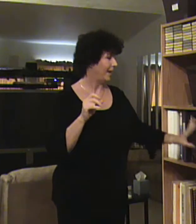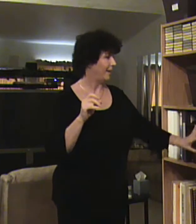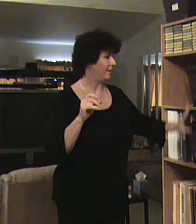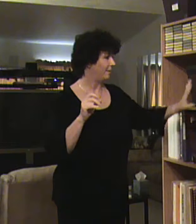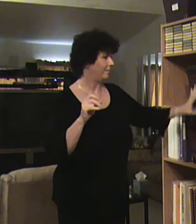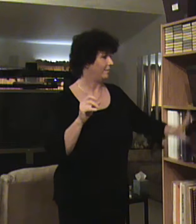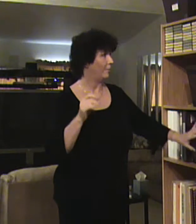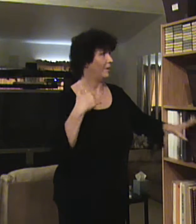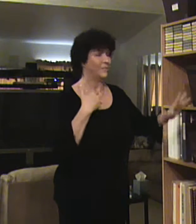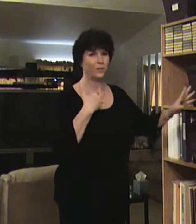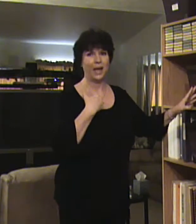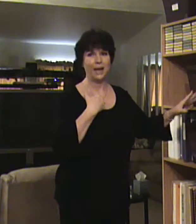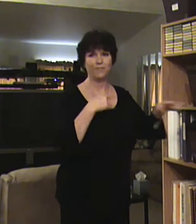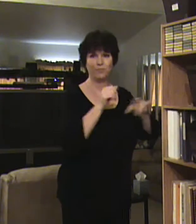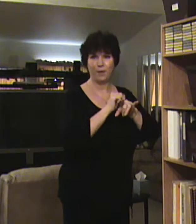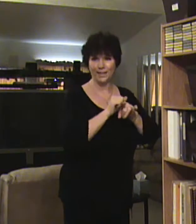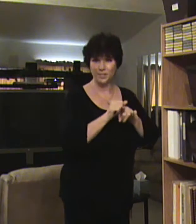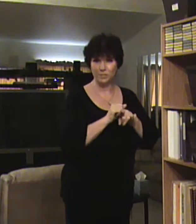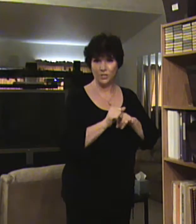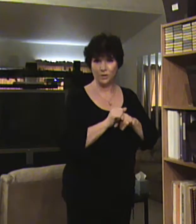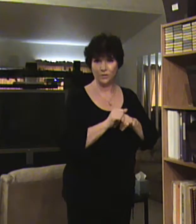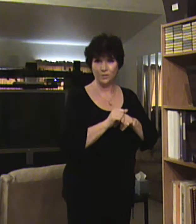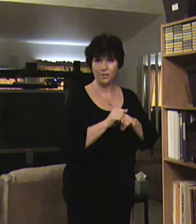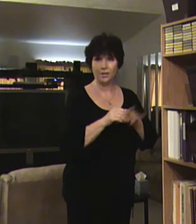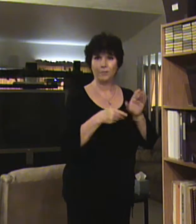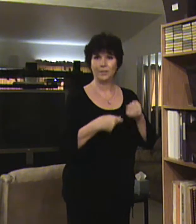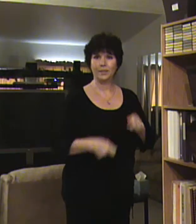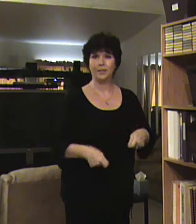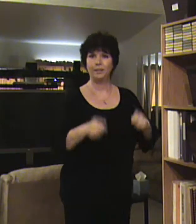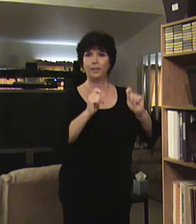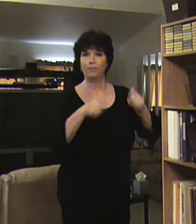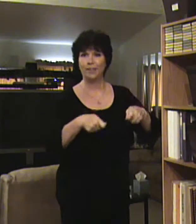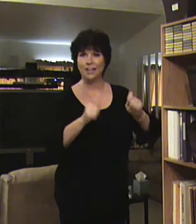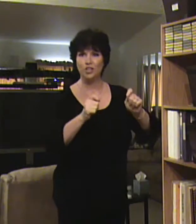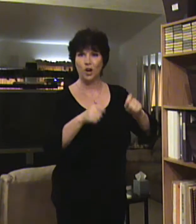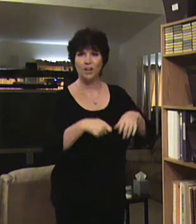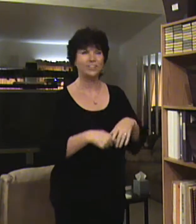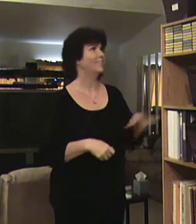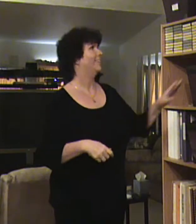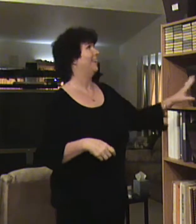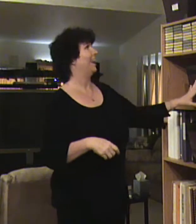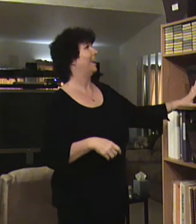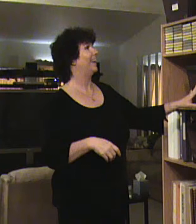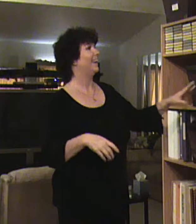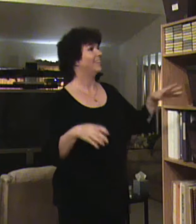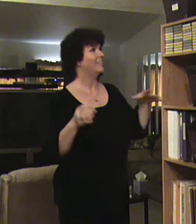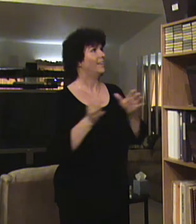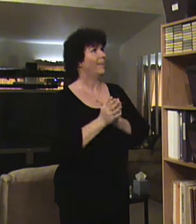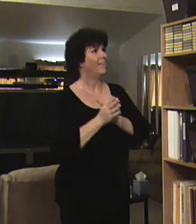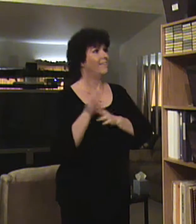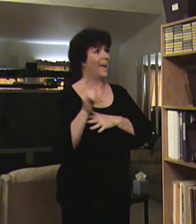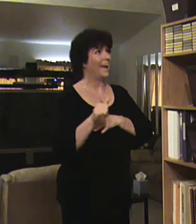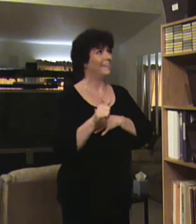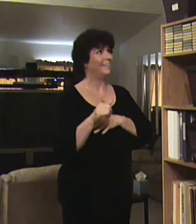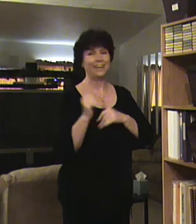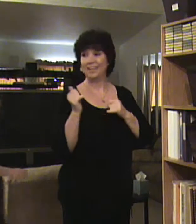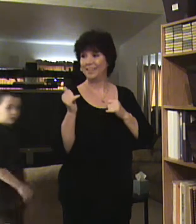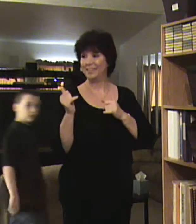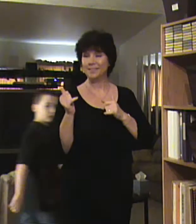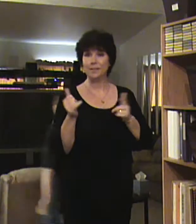And then we also have practice materials with the little flashcards, and that is